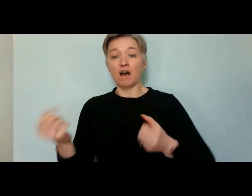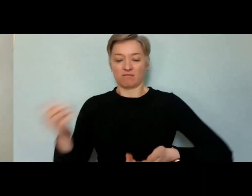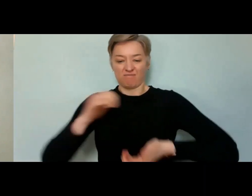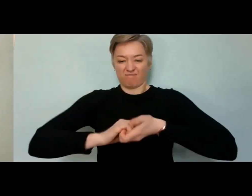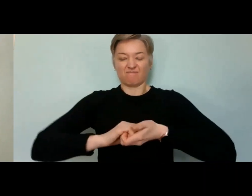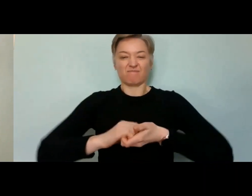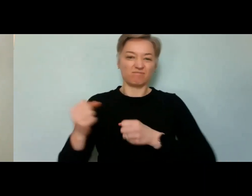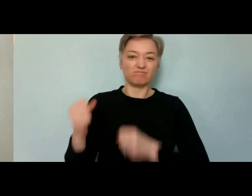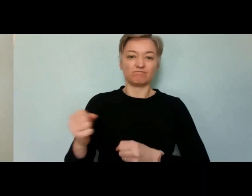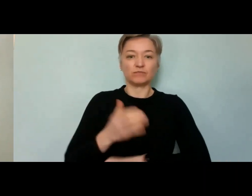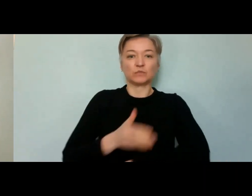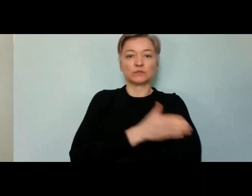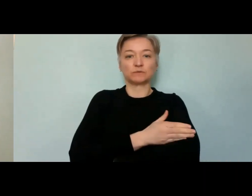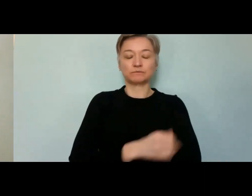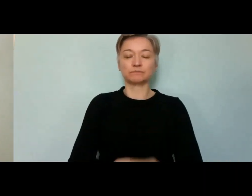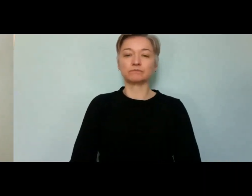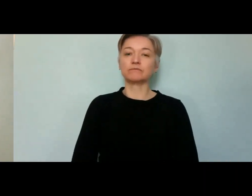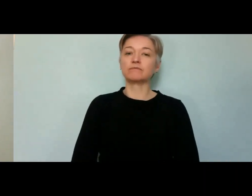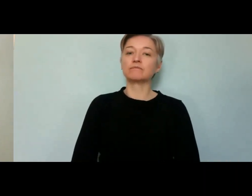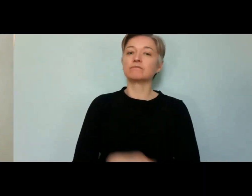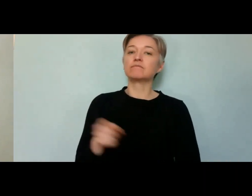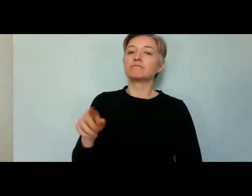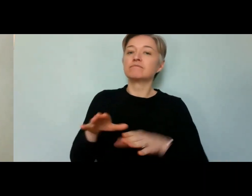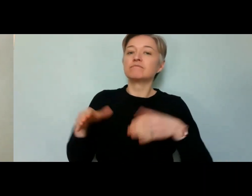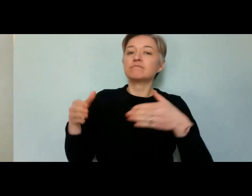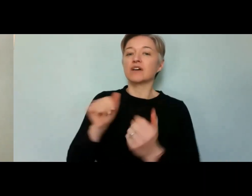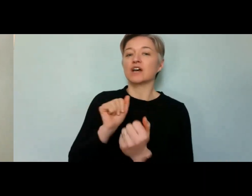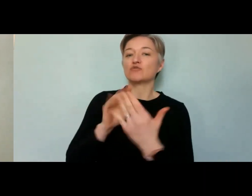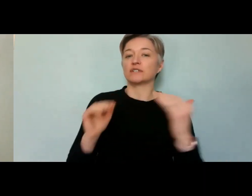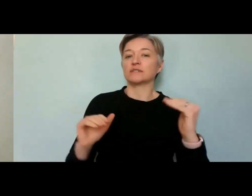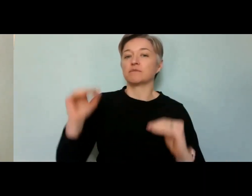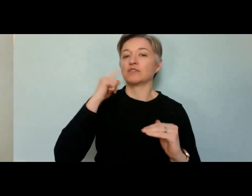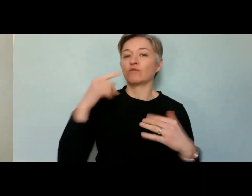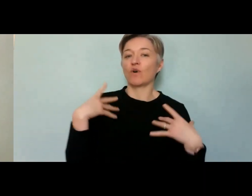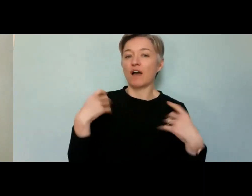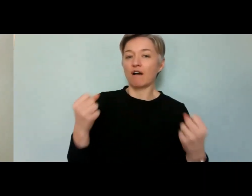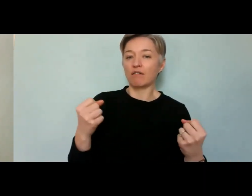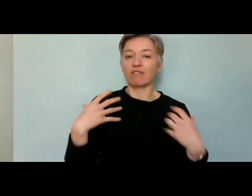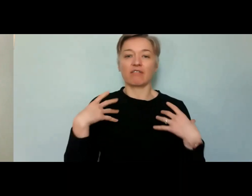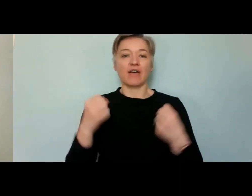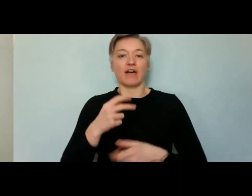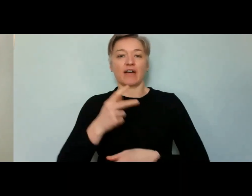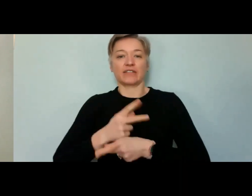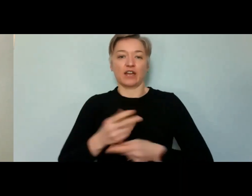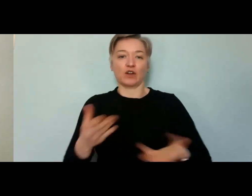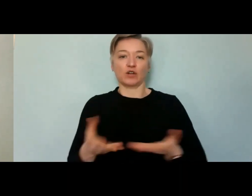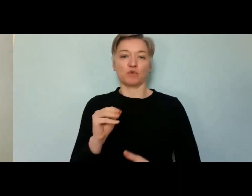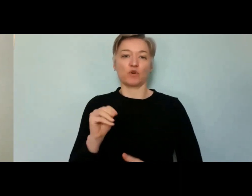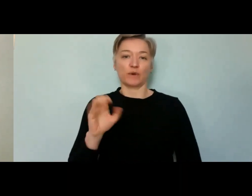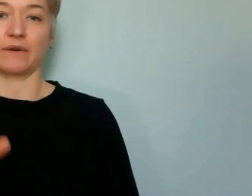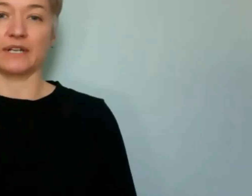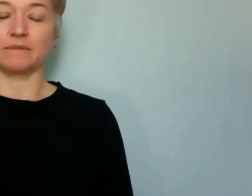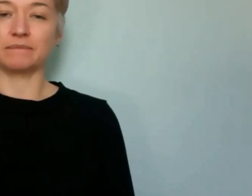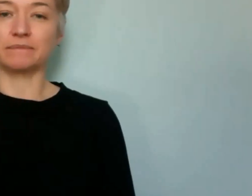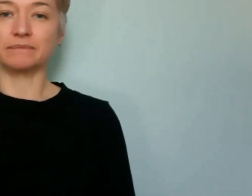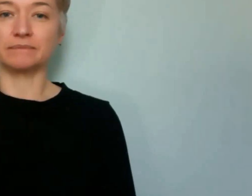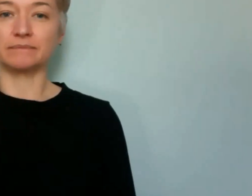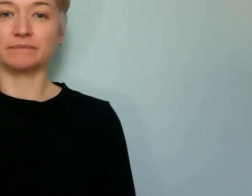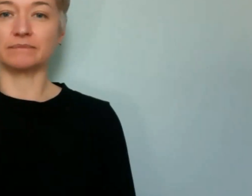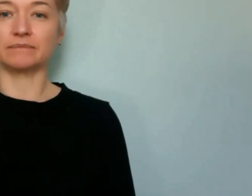He has a particular focus in addressing the disparities in health and healthcare here in Monroe County. Prior